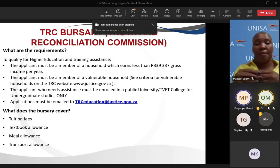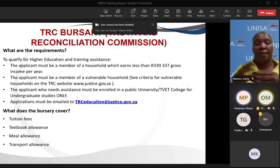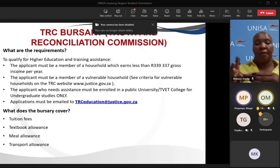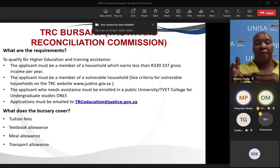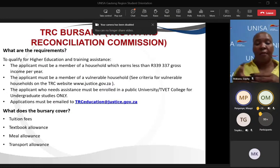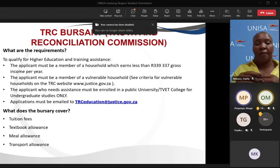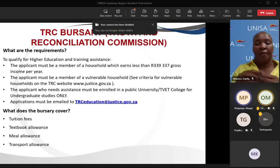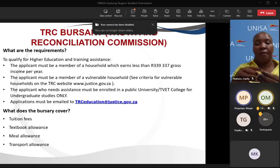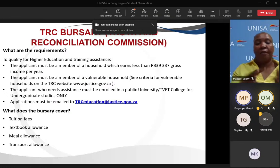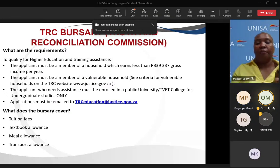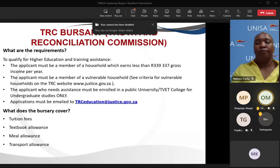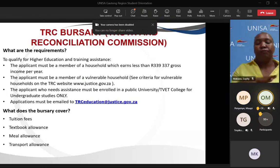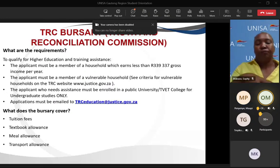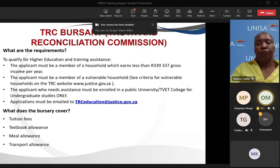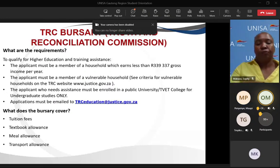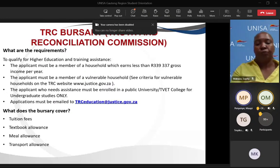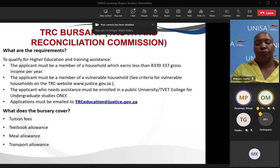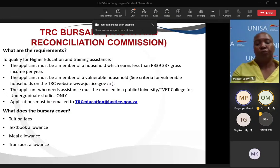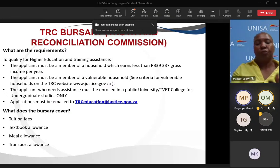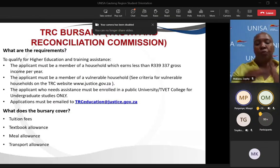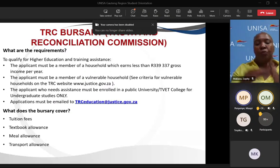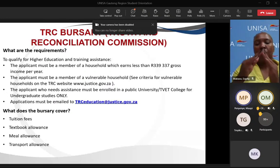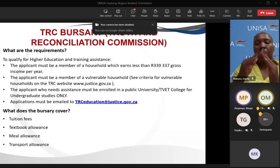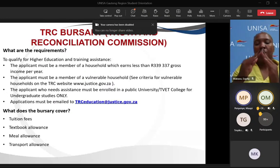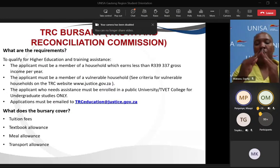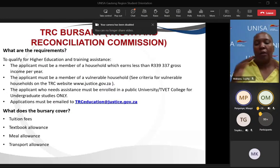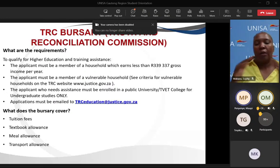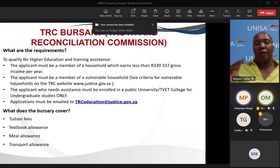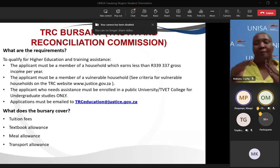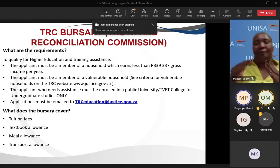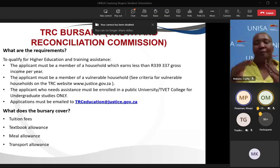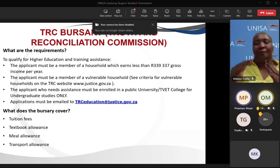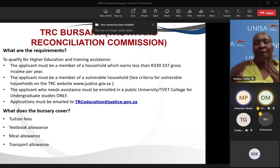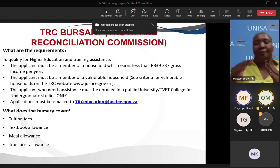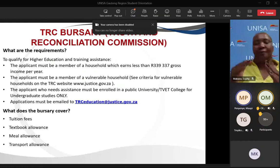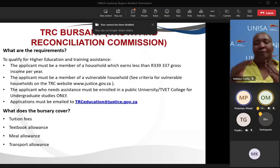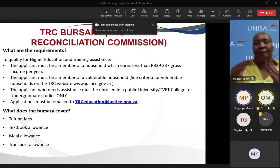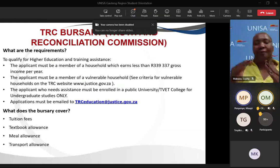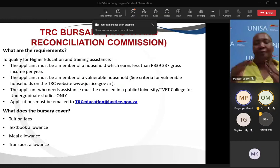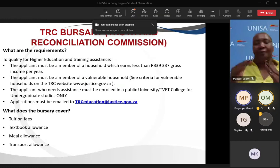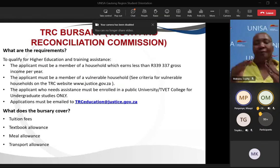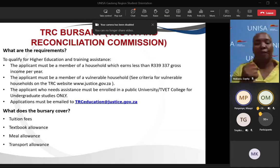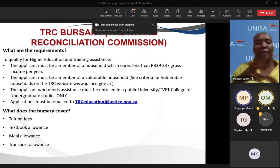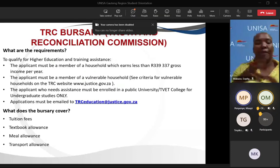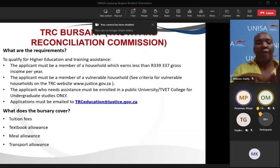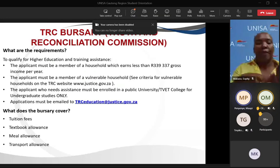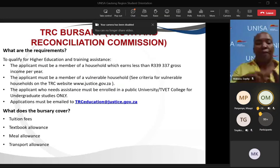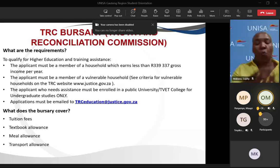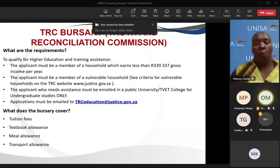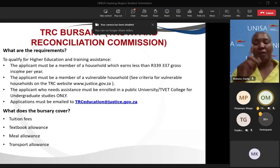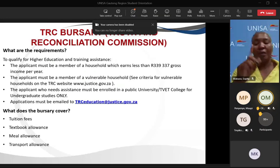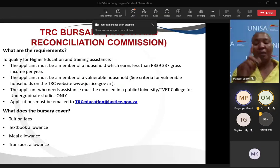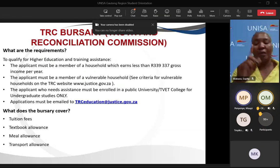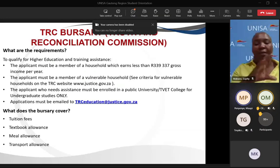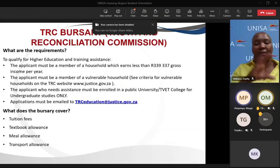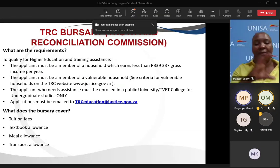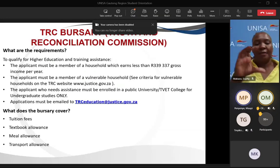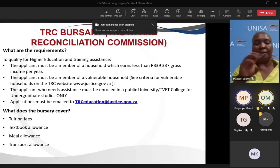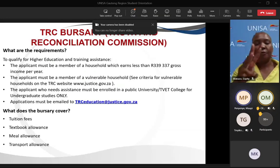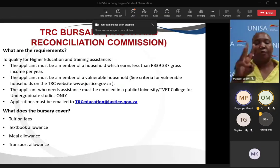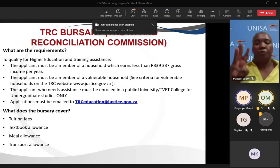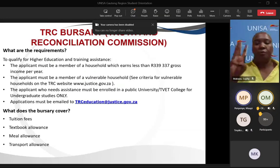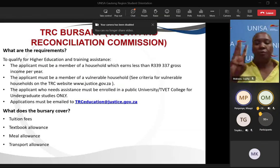vulnerable household three criteria of a vulnerable household on the TRC website www